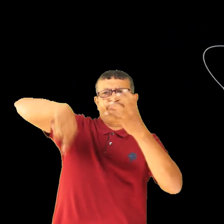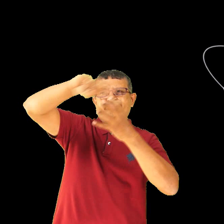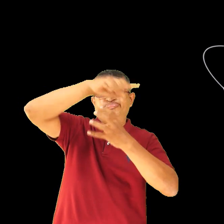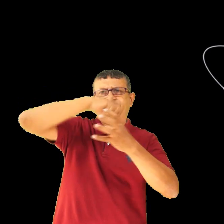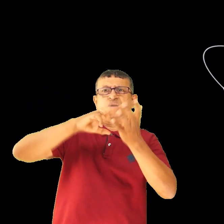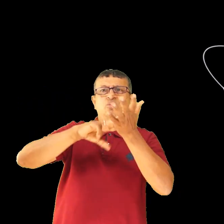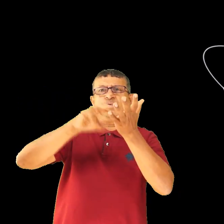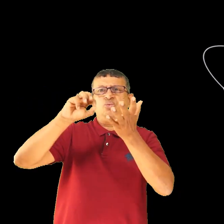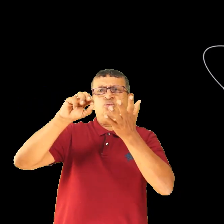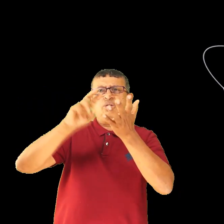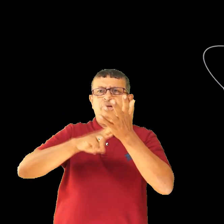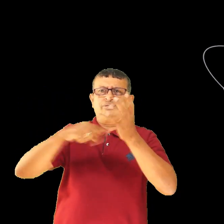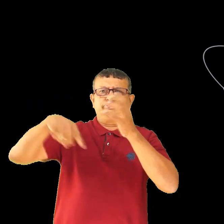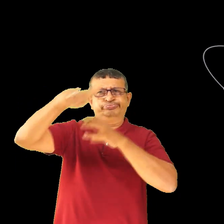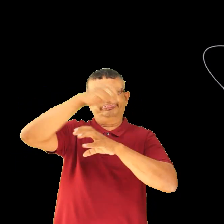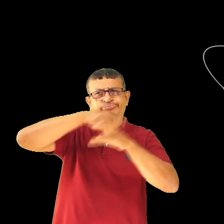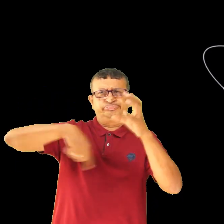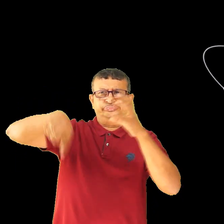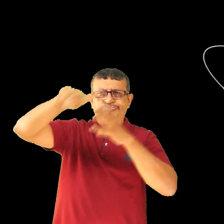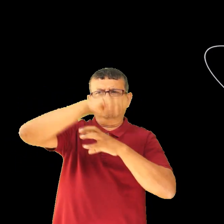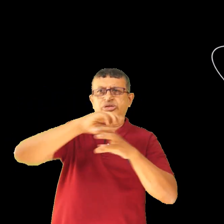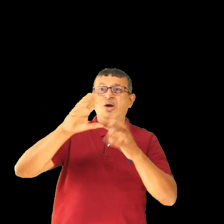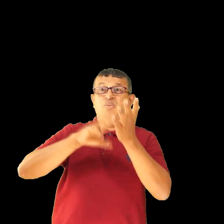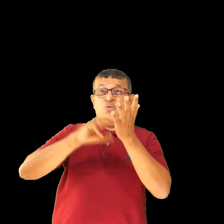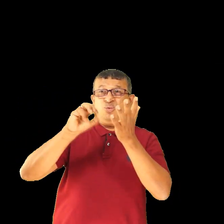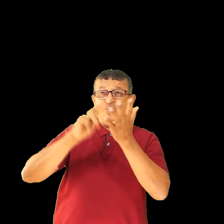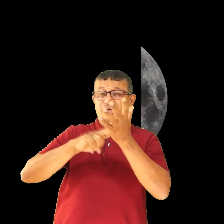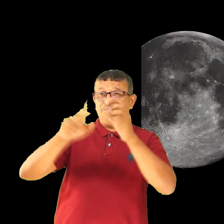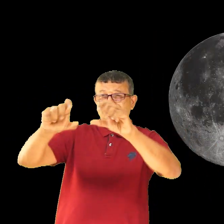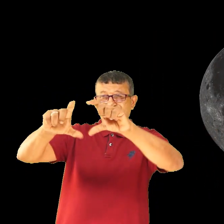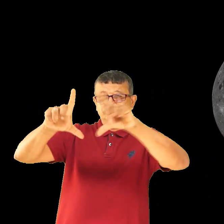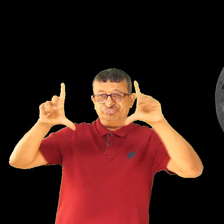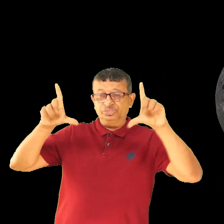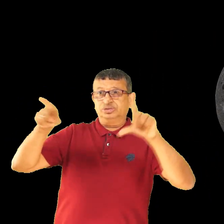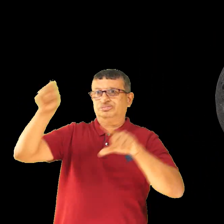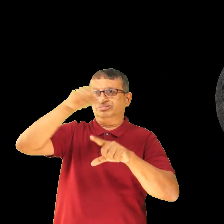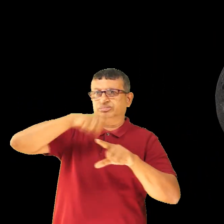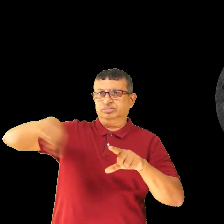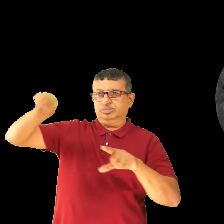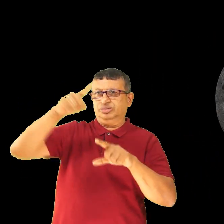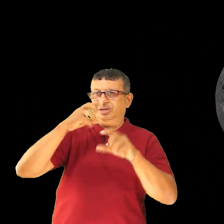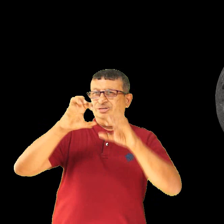seen at night. The diameter of the moon is 3,475